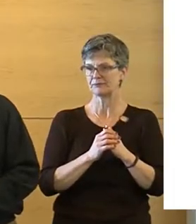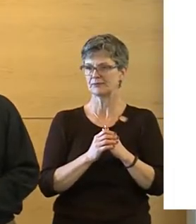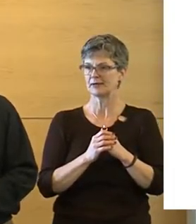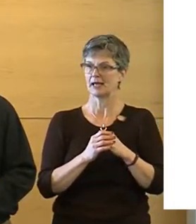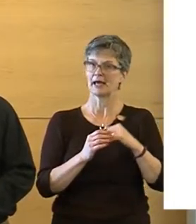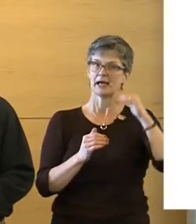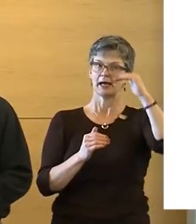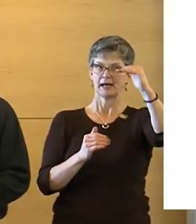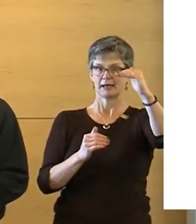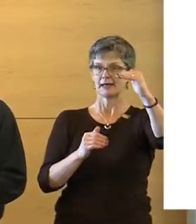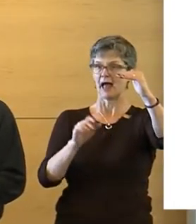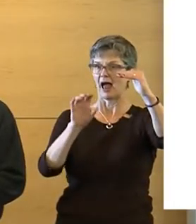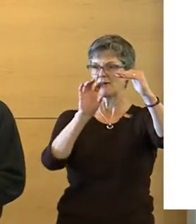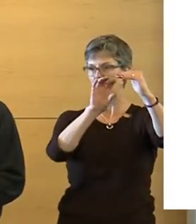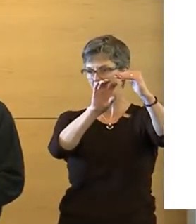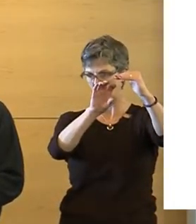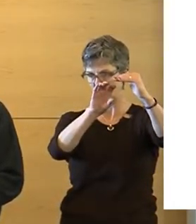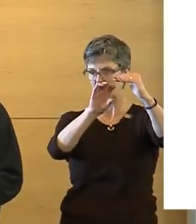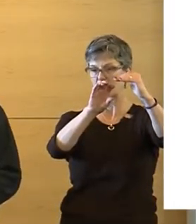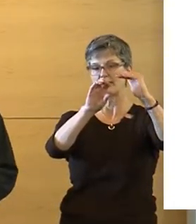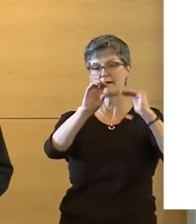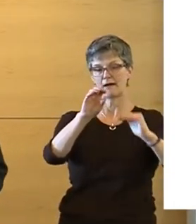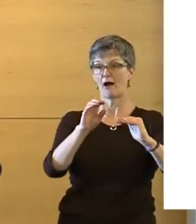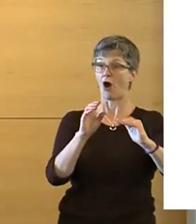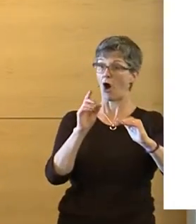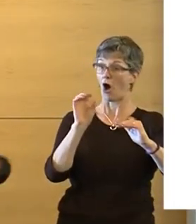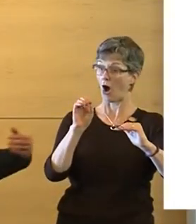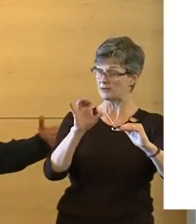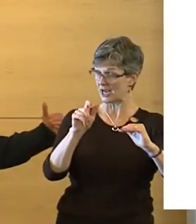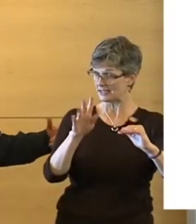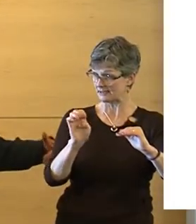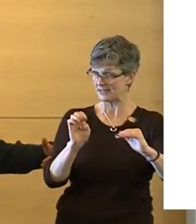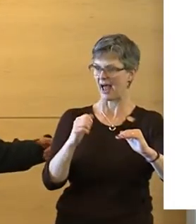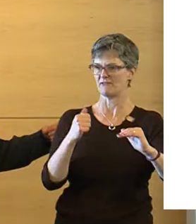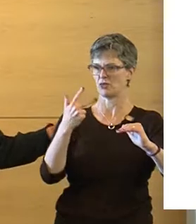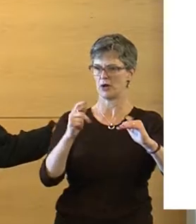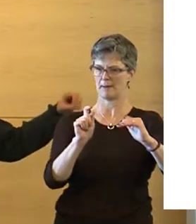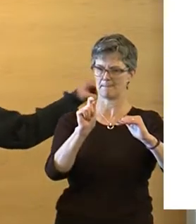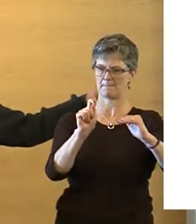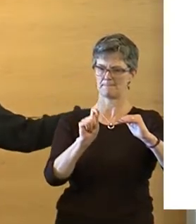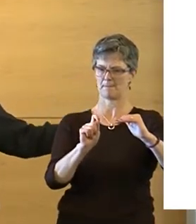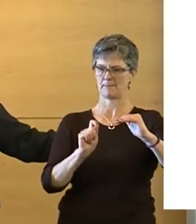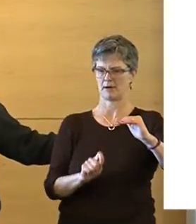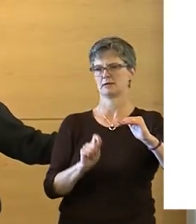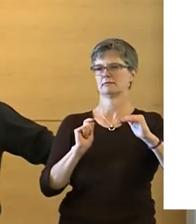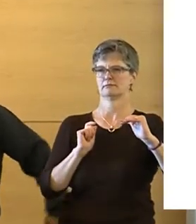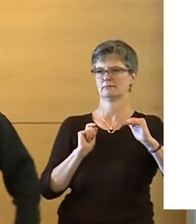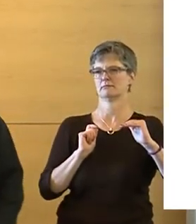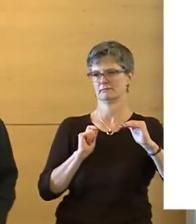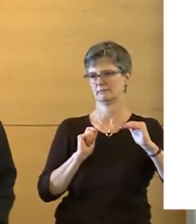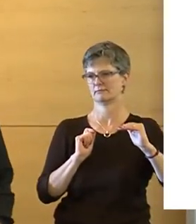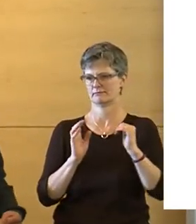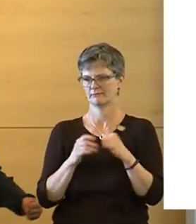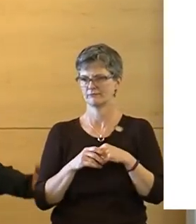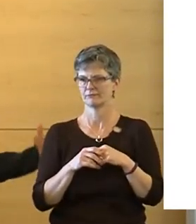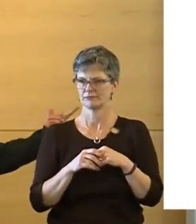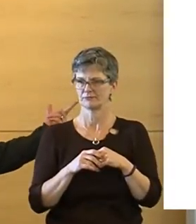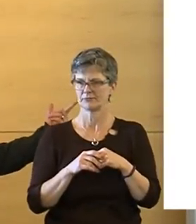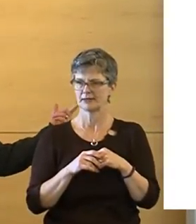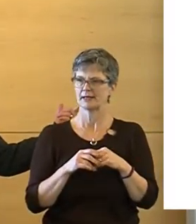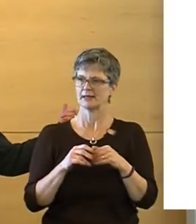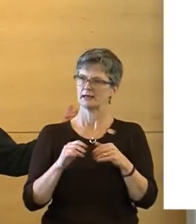course objectives, one is class schedule, and one is grades. And underneath each of those headings, you've got some